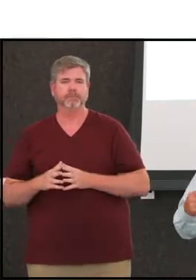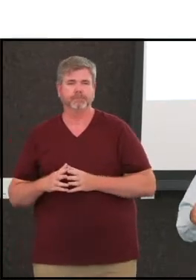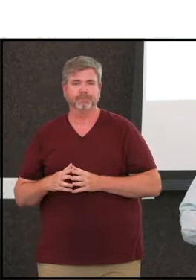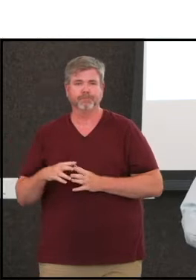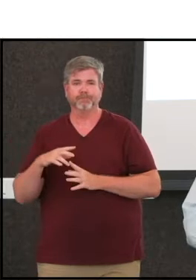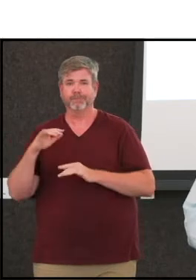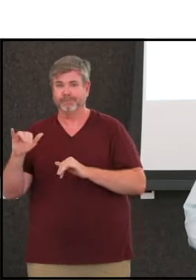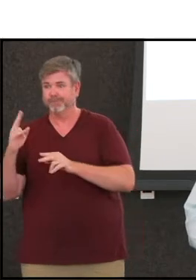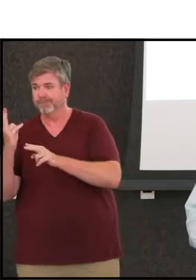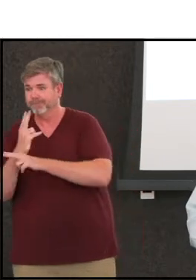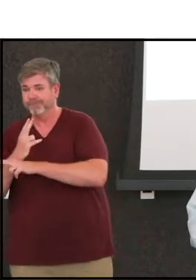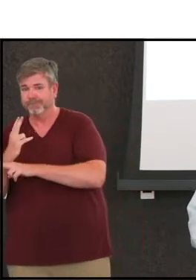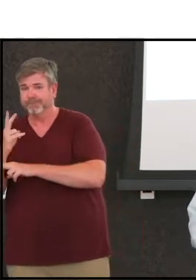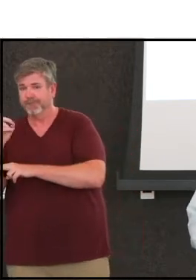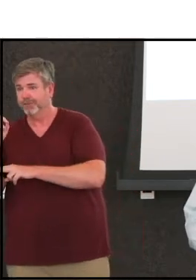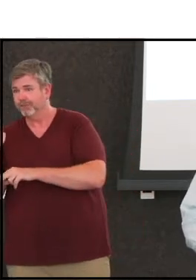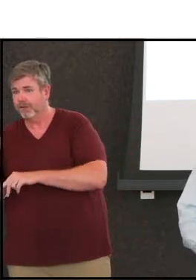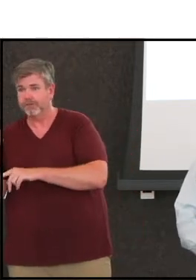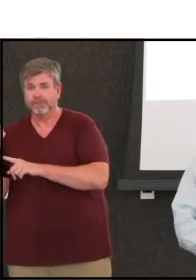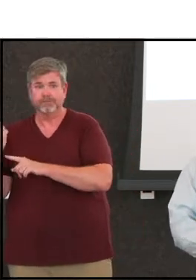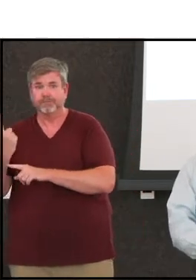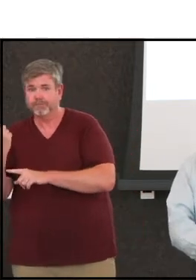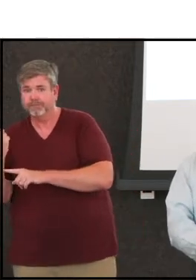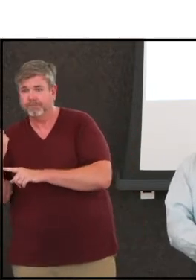I work for Santa Clara County.